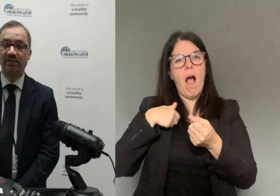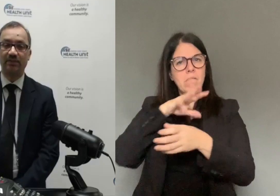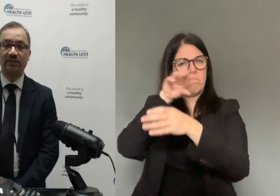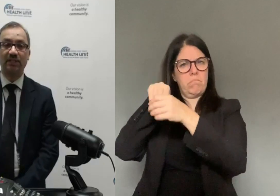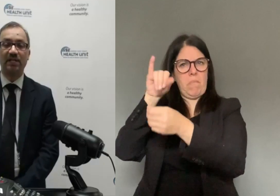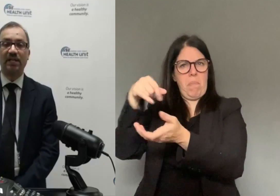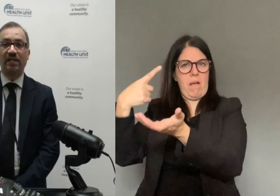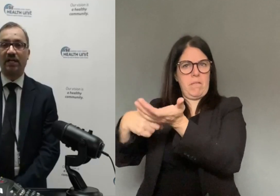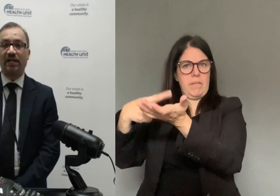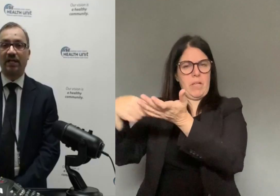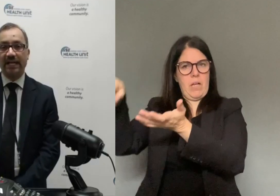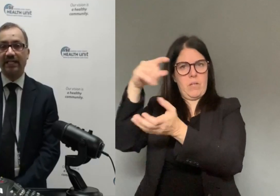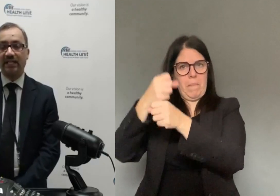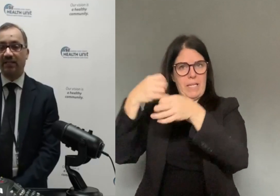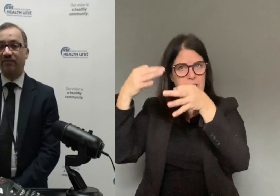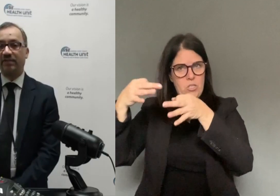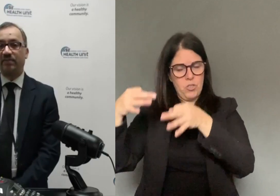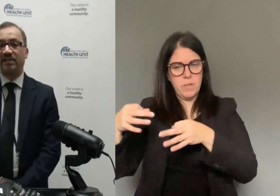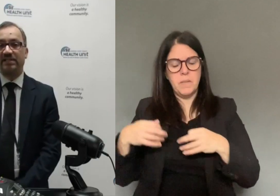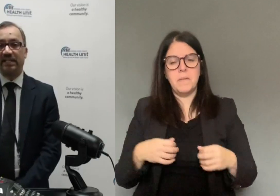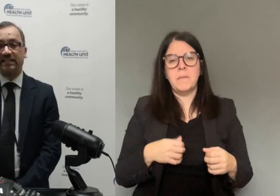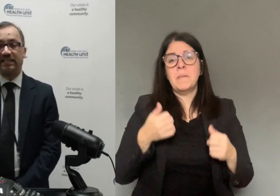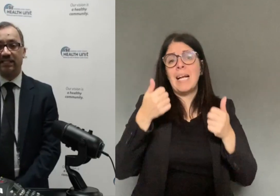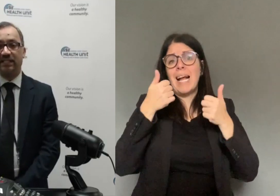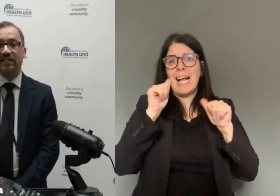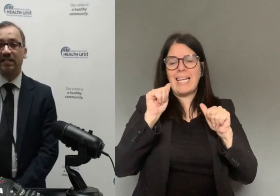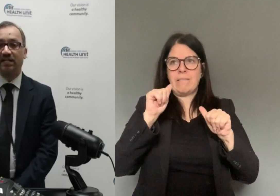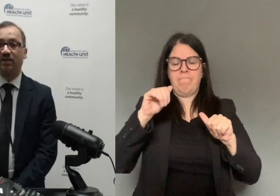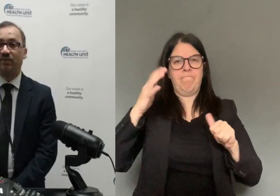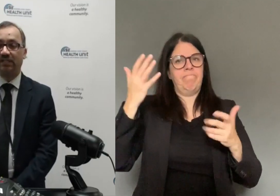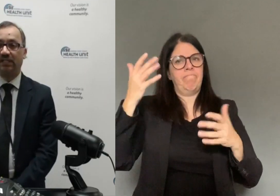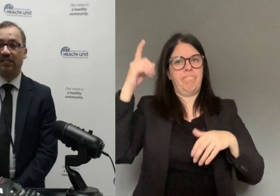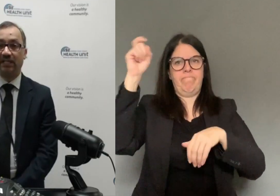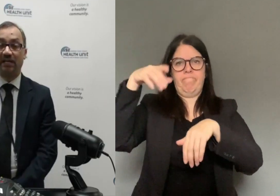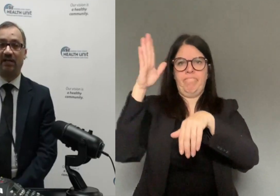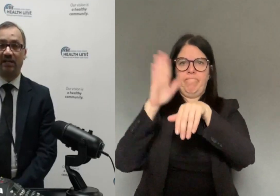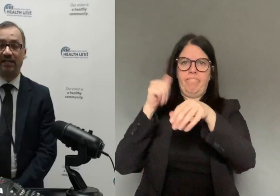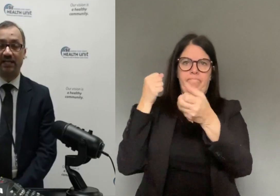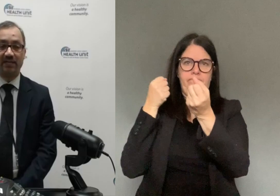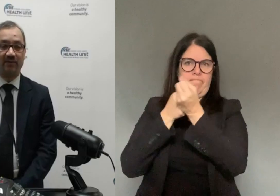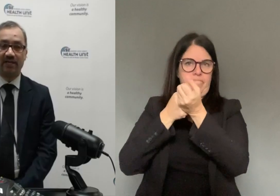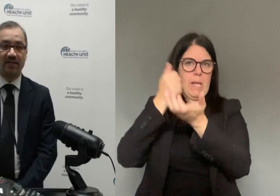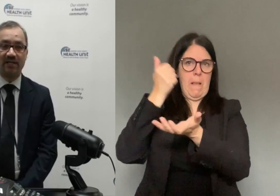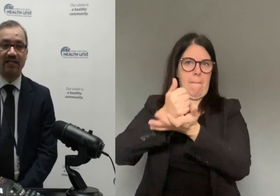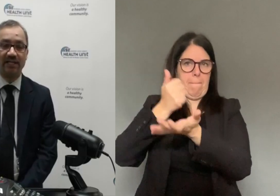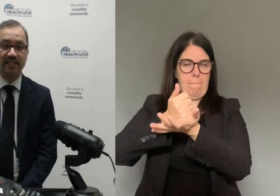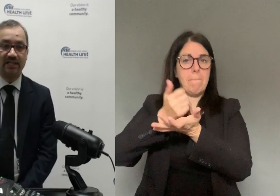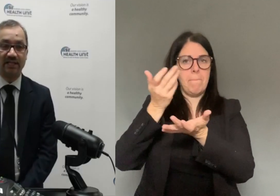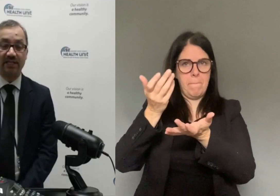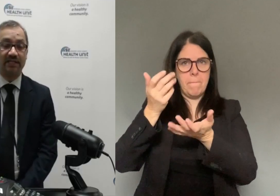table as well. Any kind of response that is needed, we are